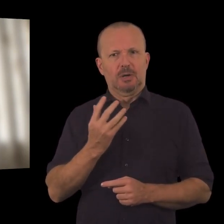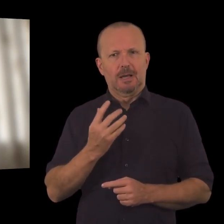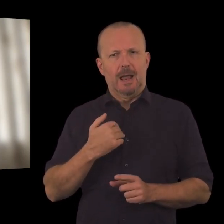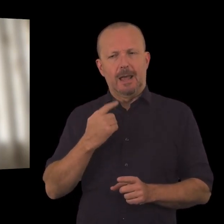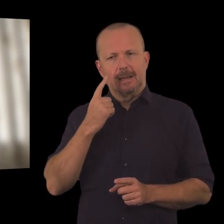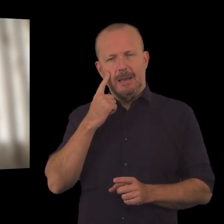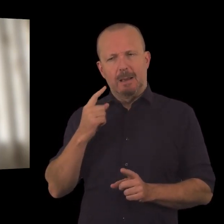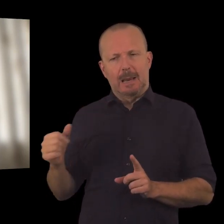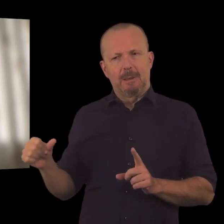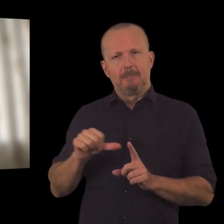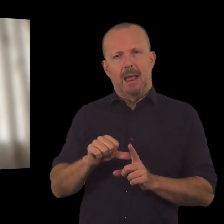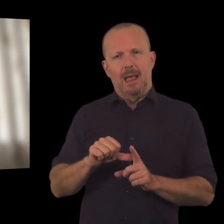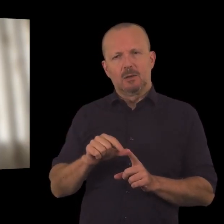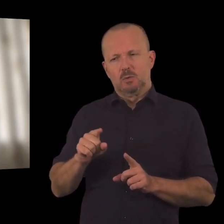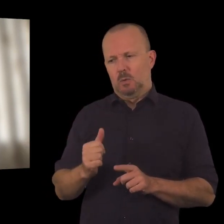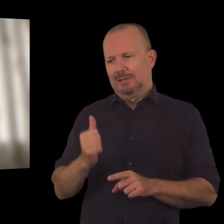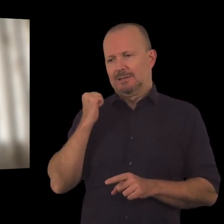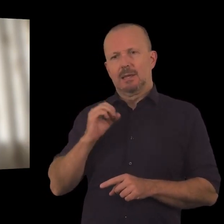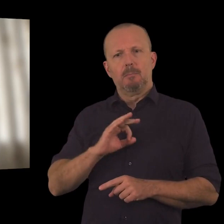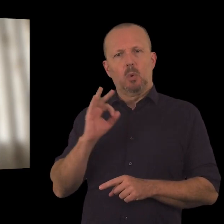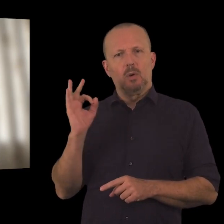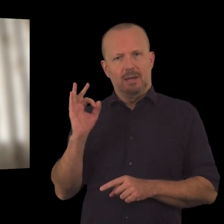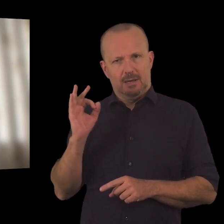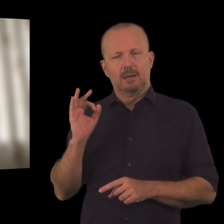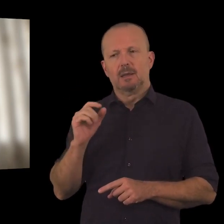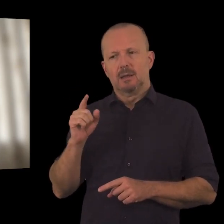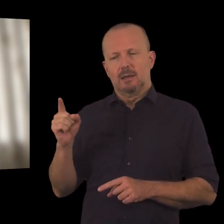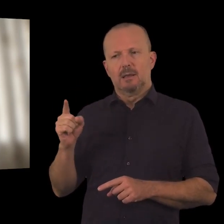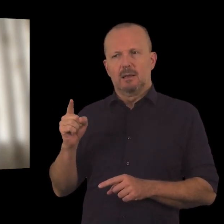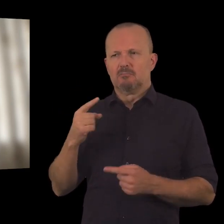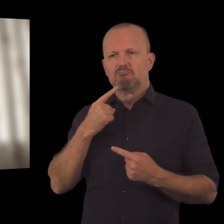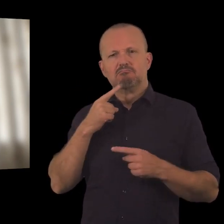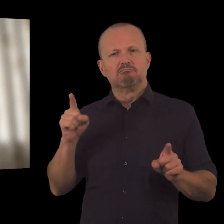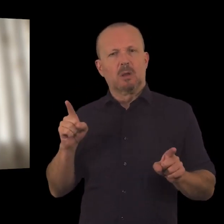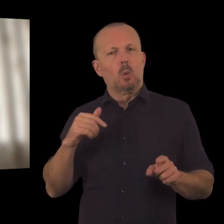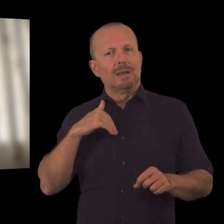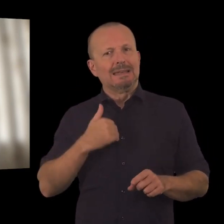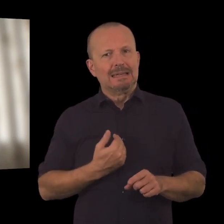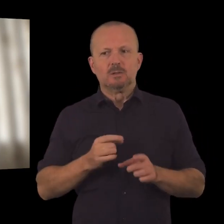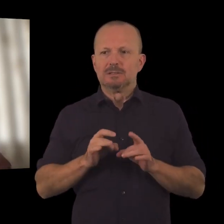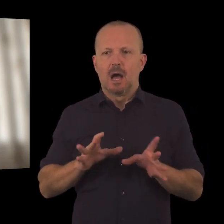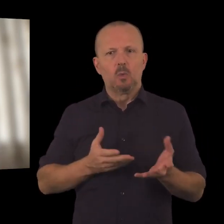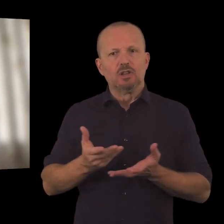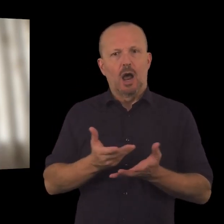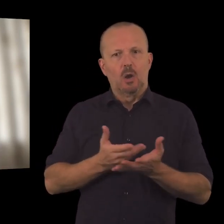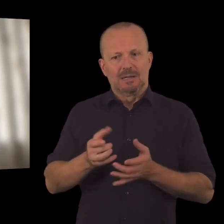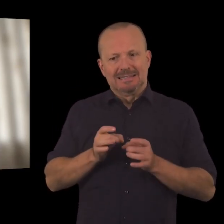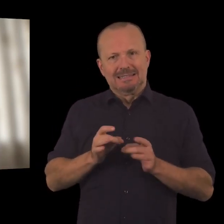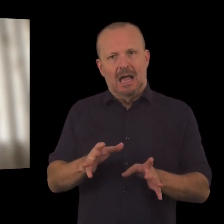across these days to the words from yesterday morning. We need to start with dialogue and with the